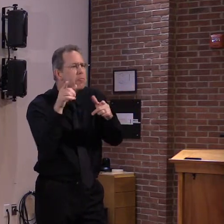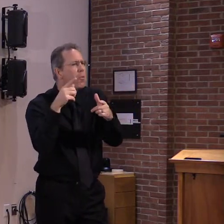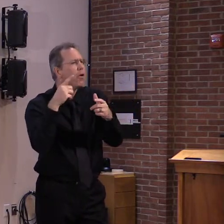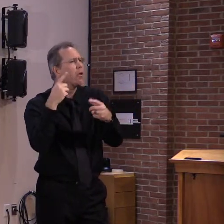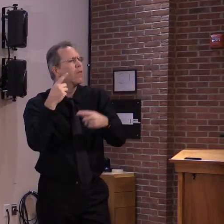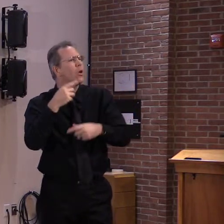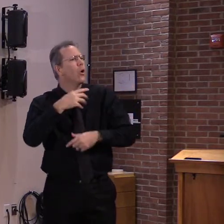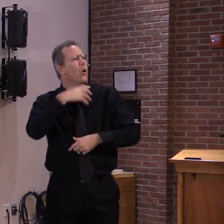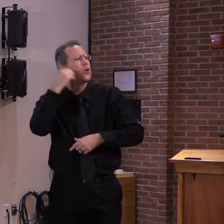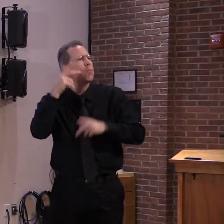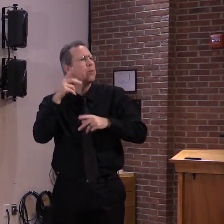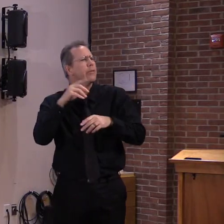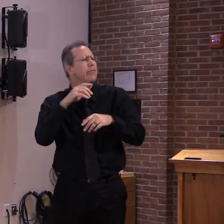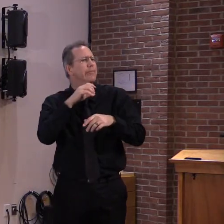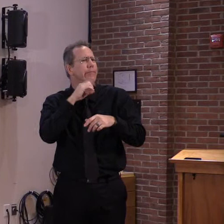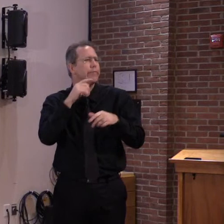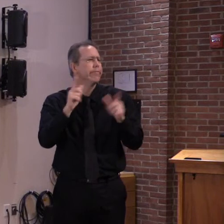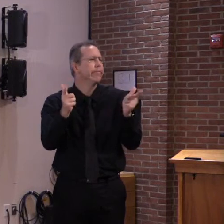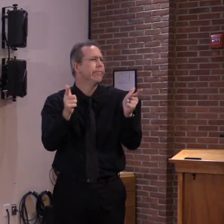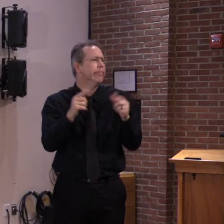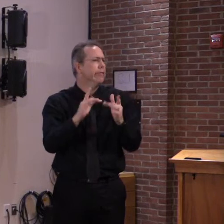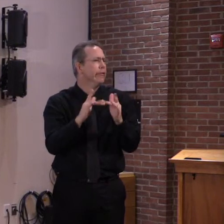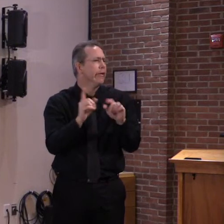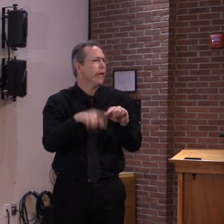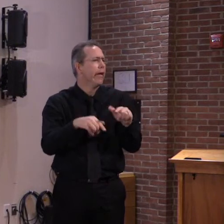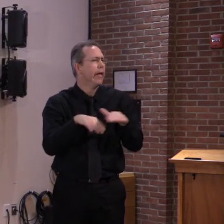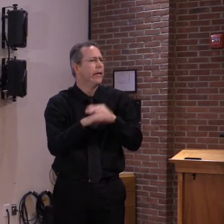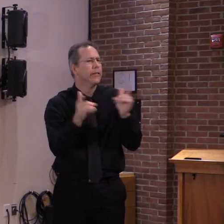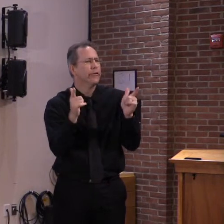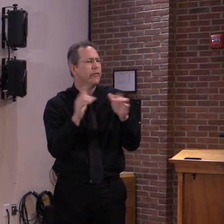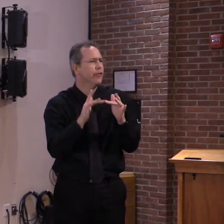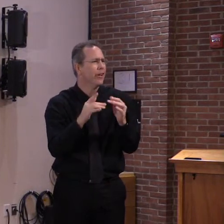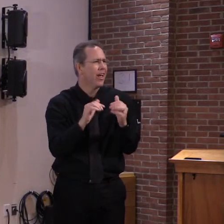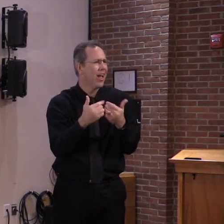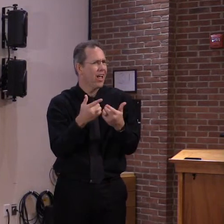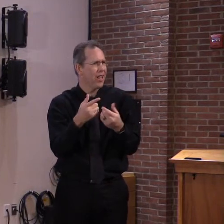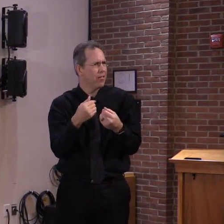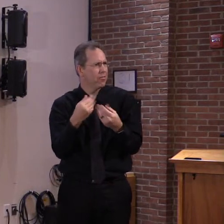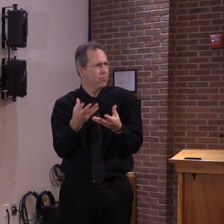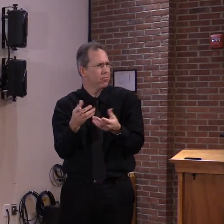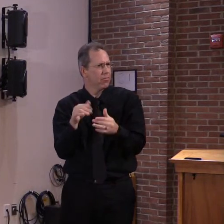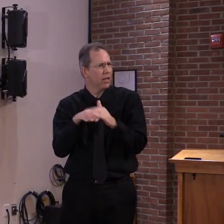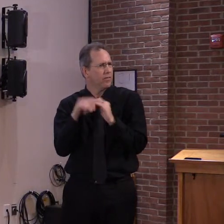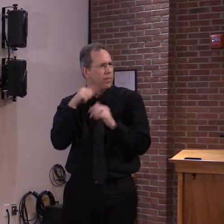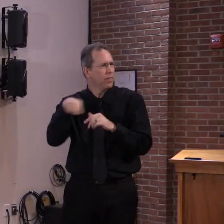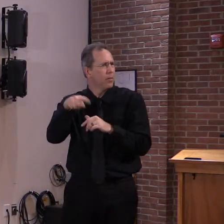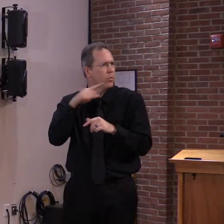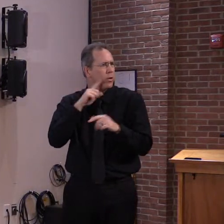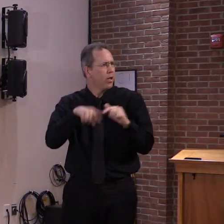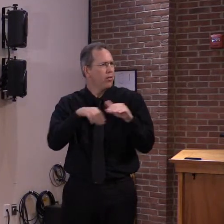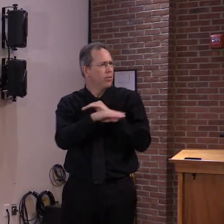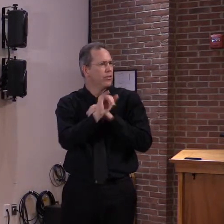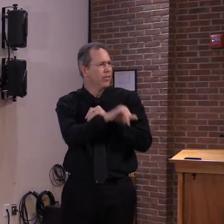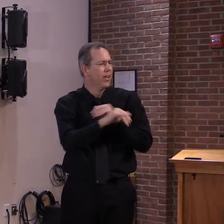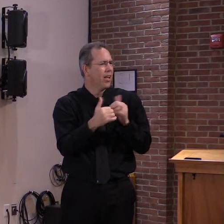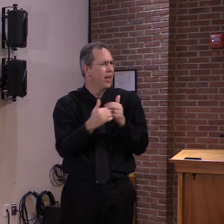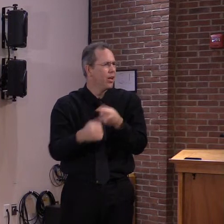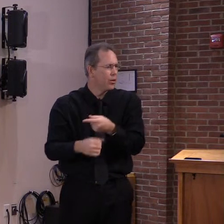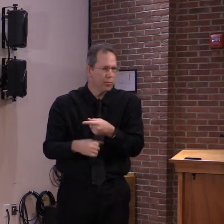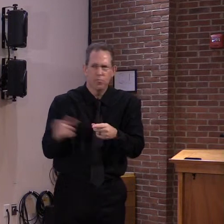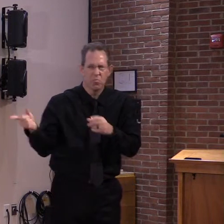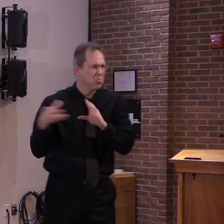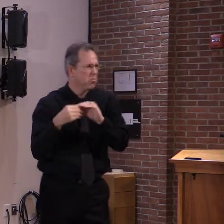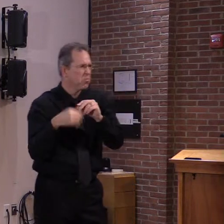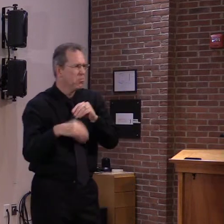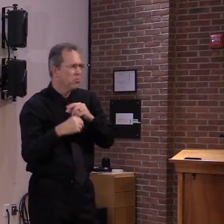Yes, thank you. So folks can sign up in a few different ways. You can either go online, either at